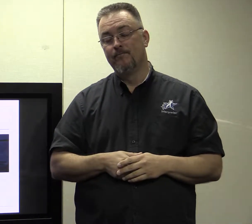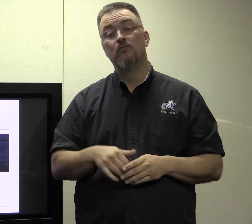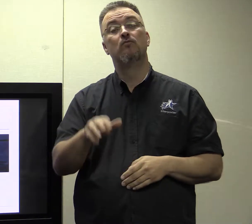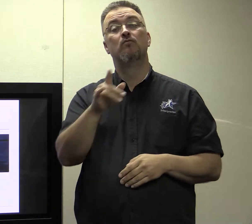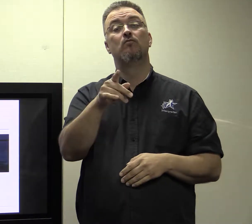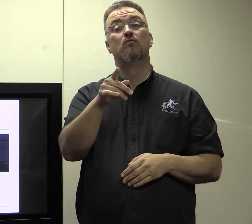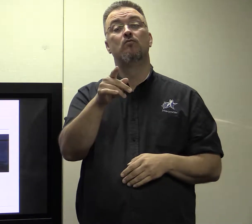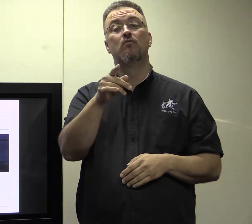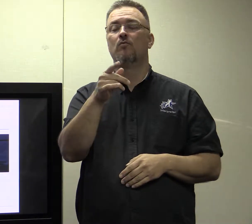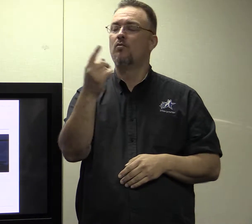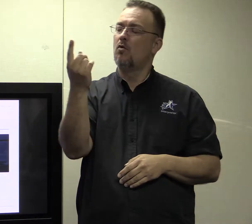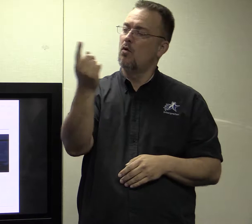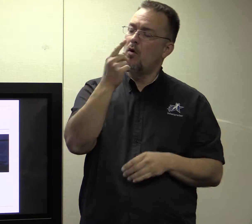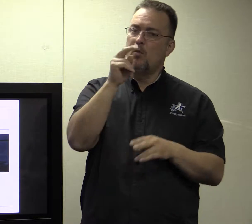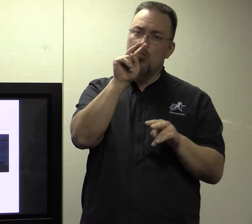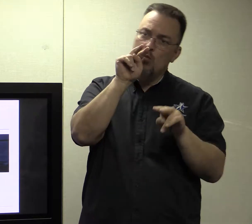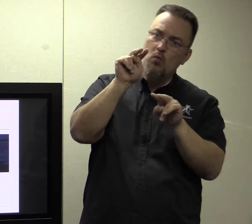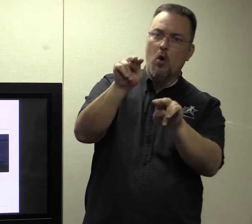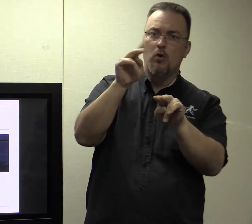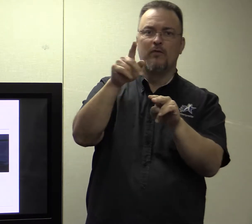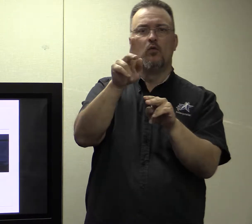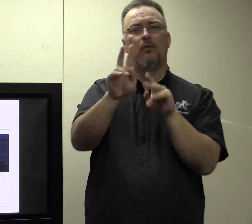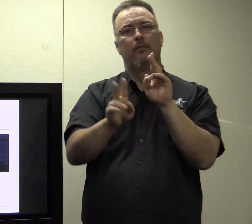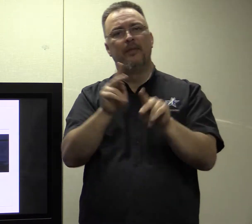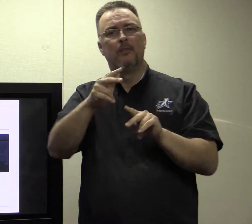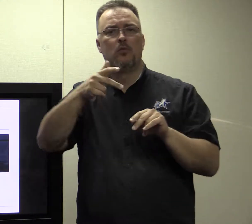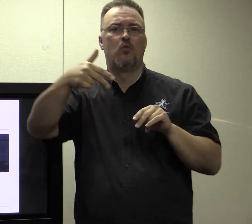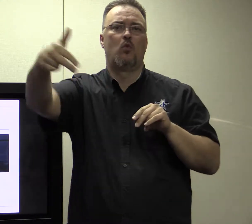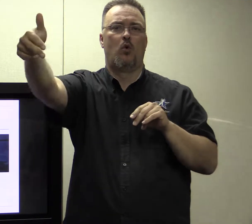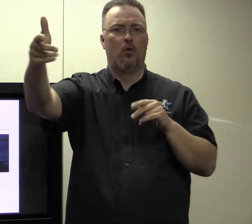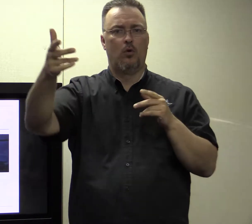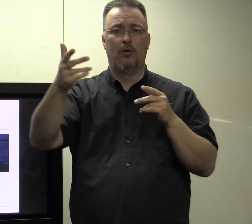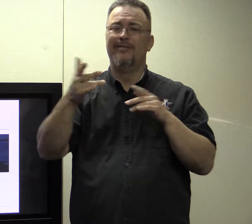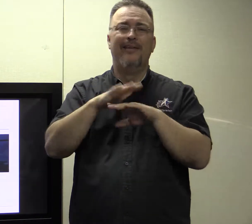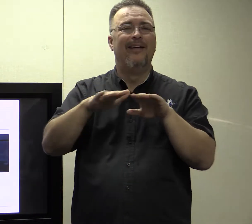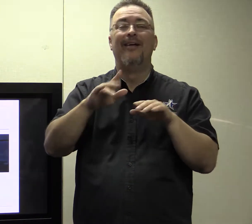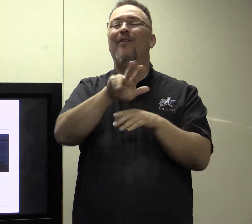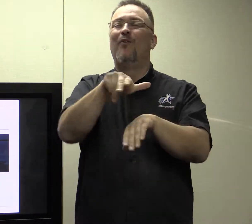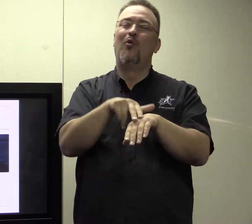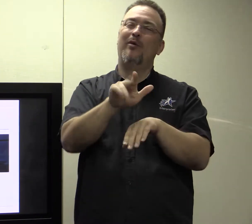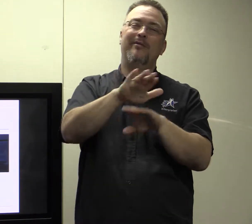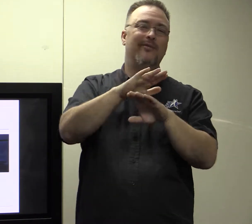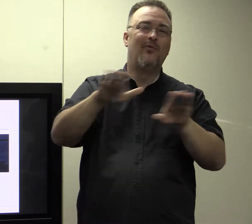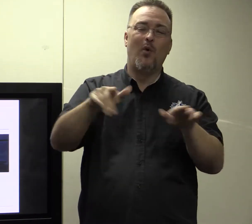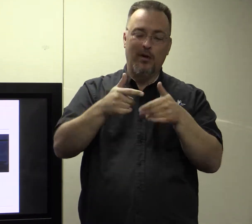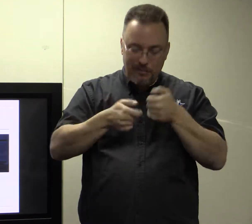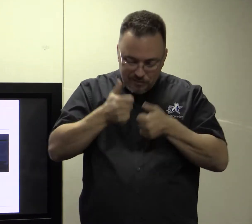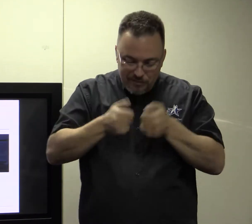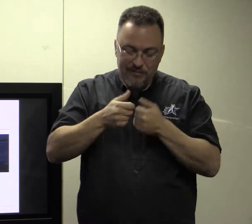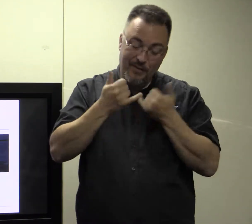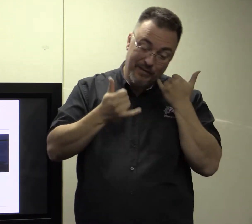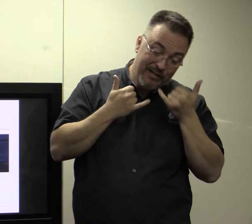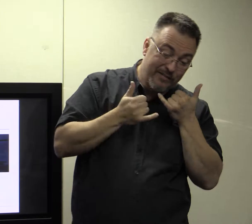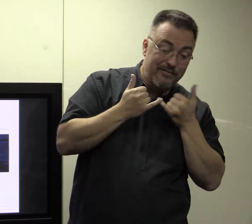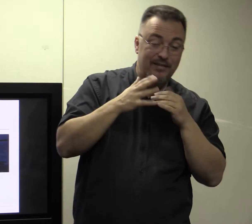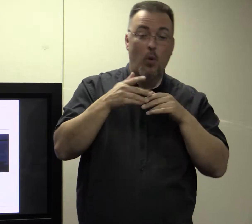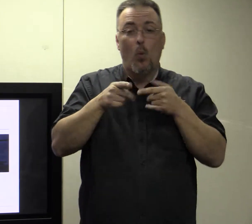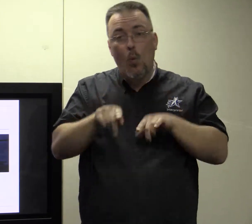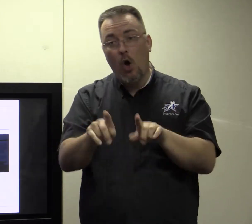Always watch for pedestrians, and of course, no texting and no calls at all while you're driving. A